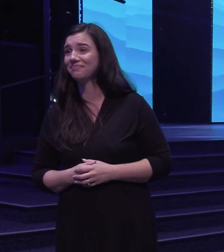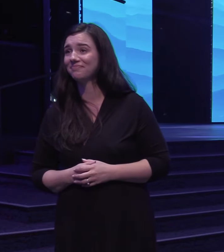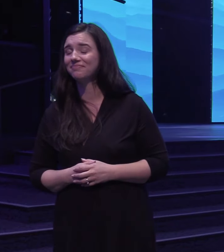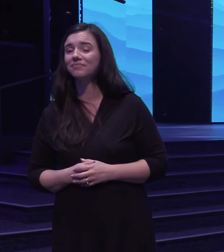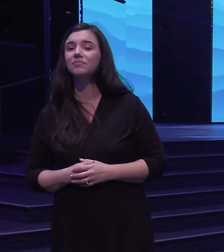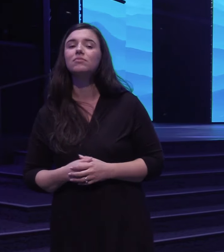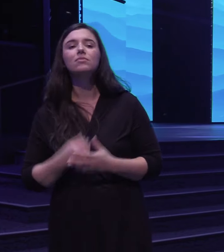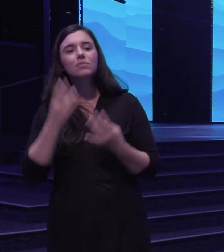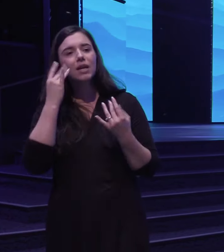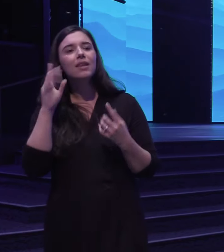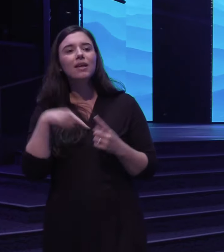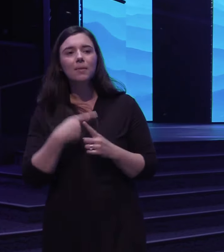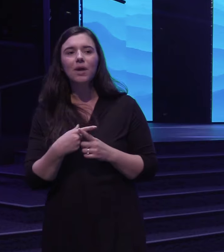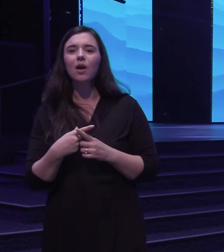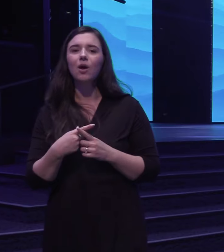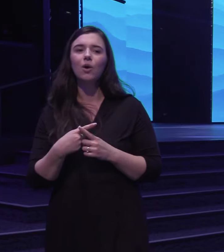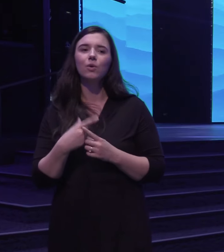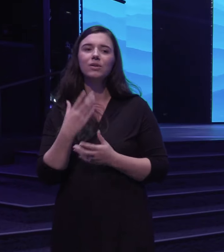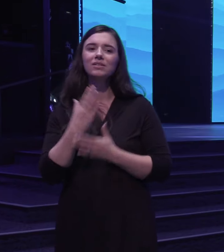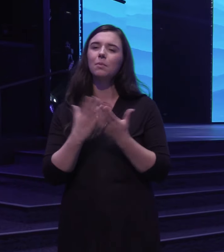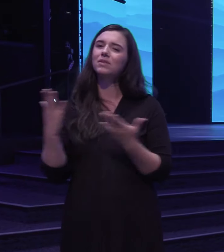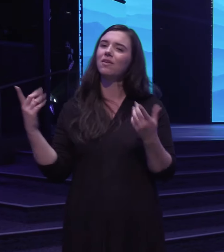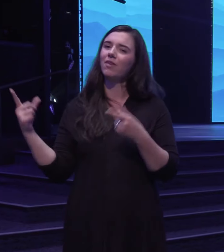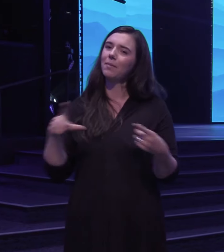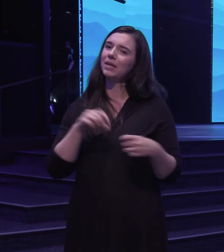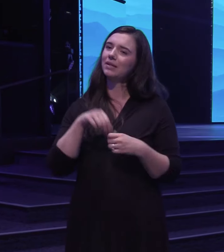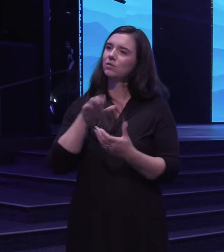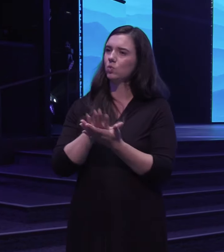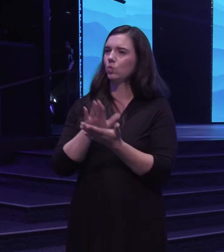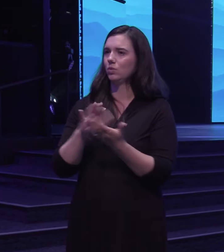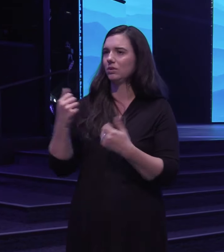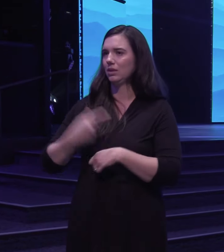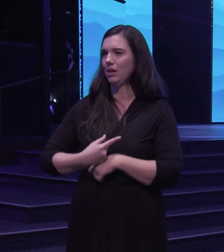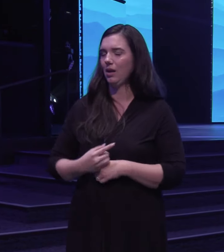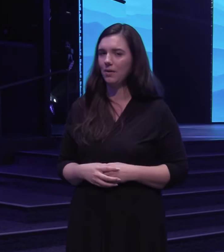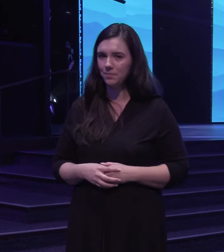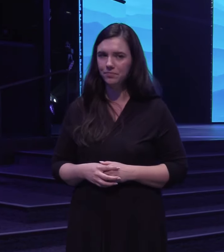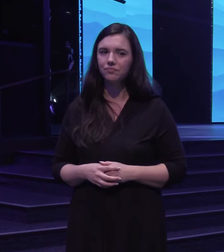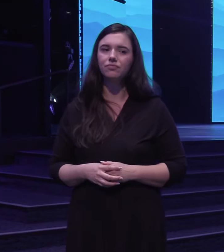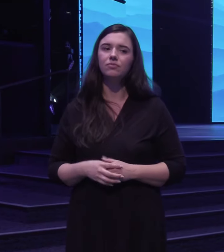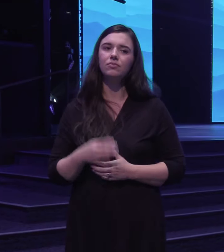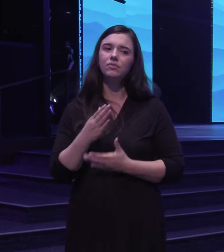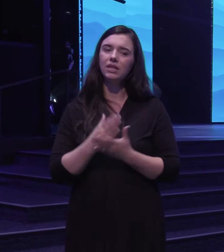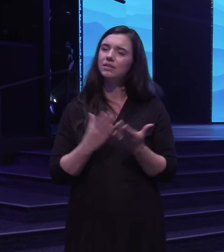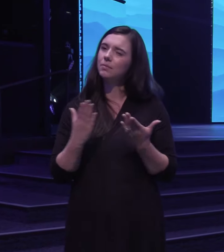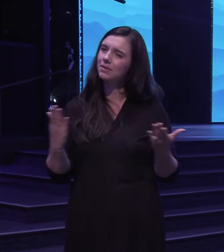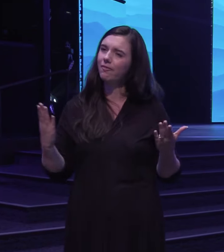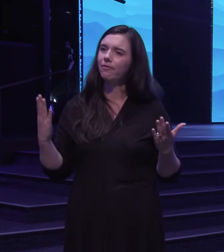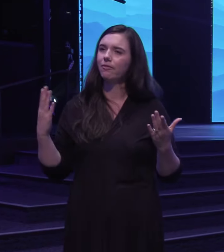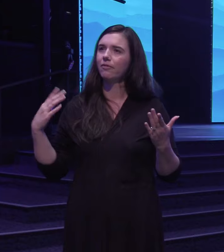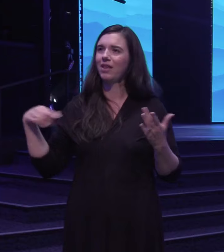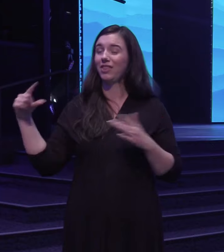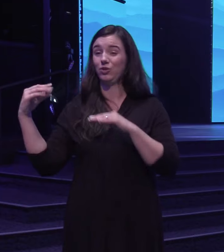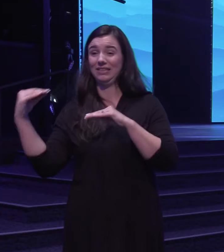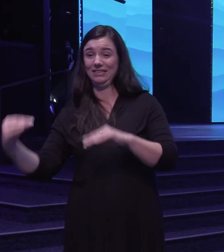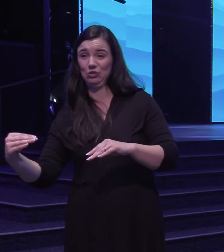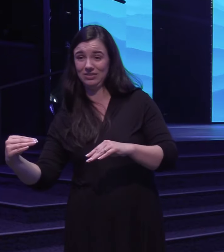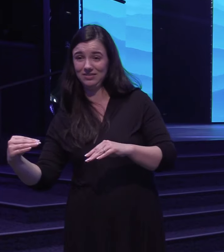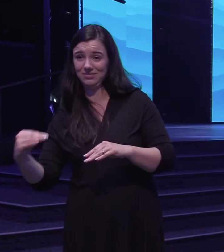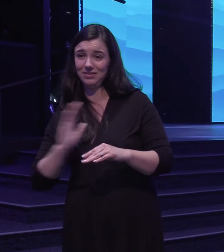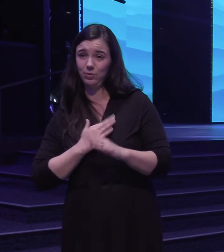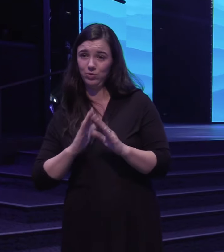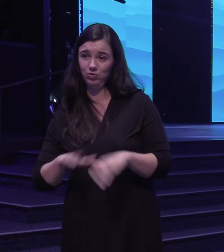about some of the stuff that's going on in our schools today, some of the stuff that they're teaching